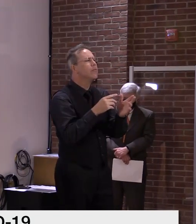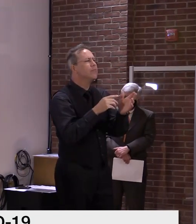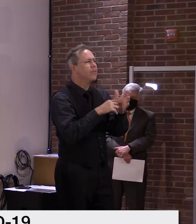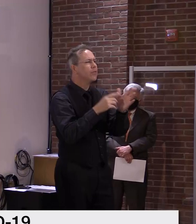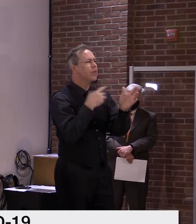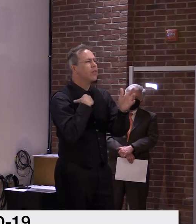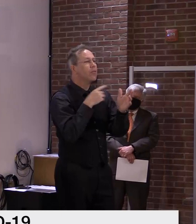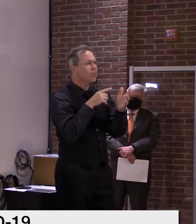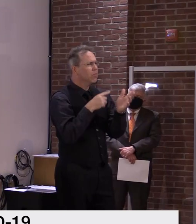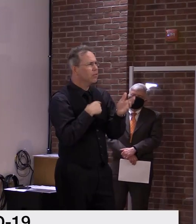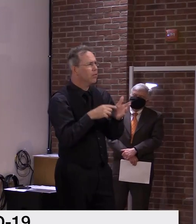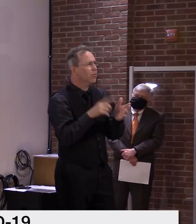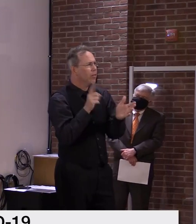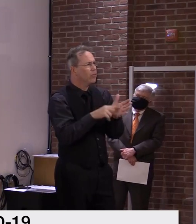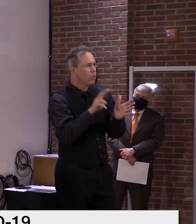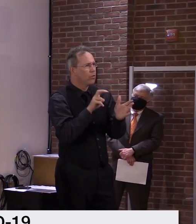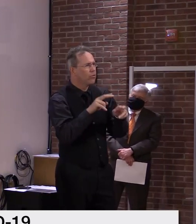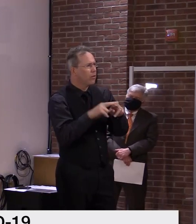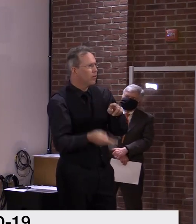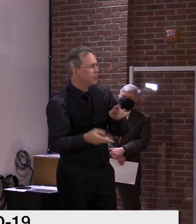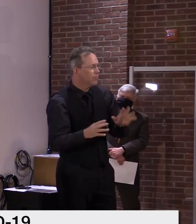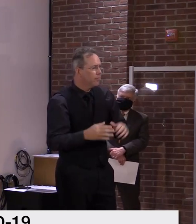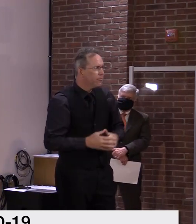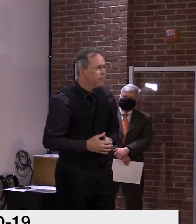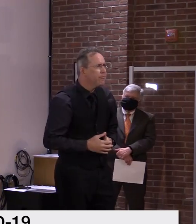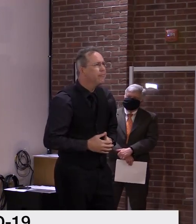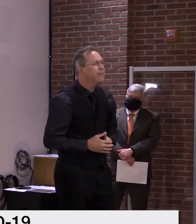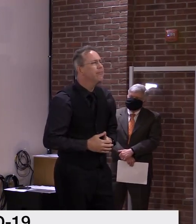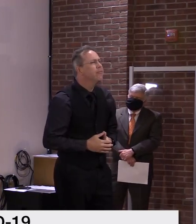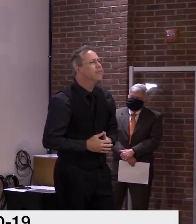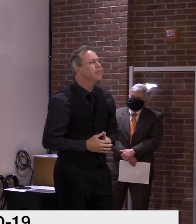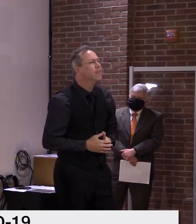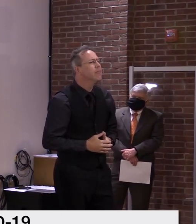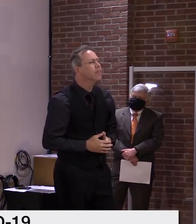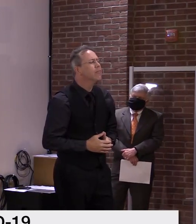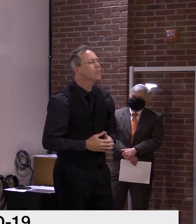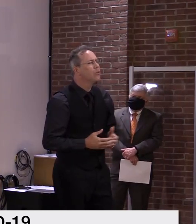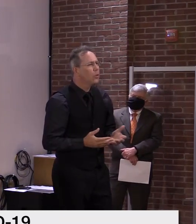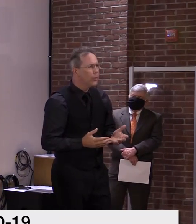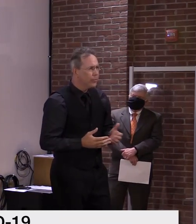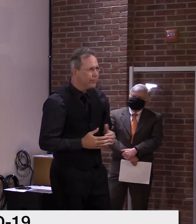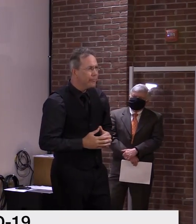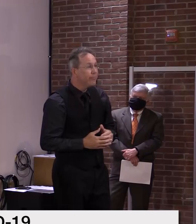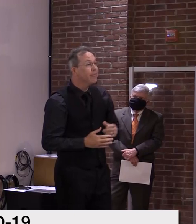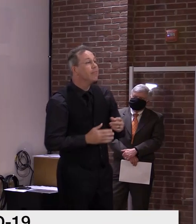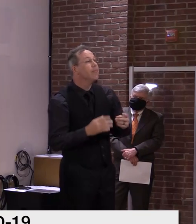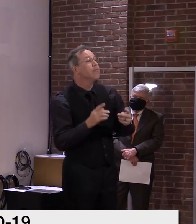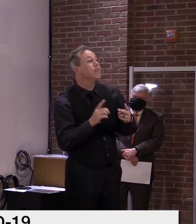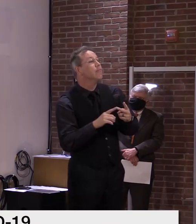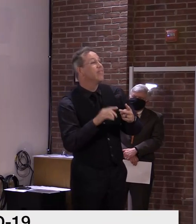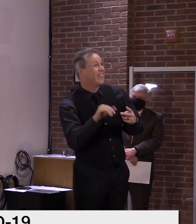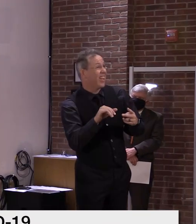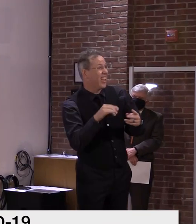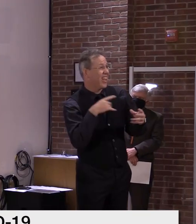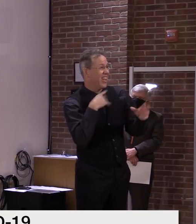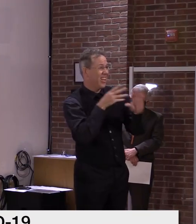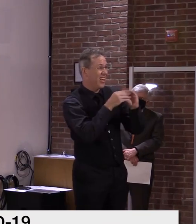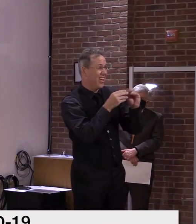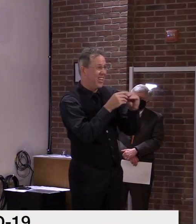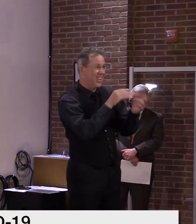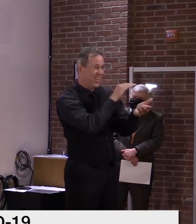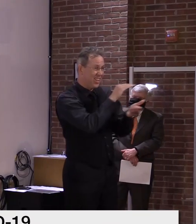more, this shouldn't set us back. Additionally, this is the first week of the